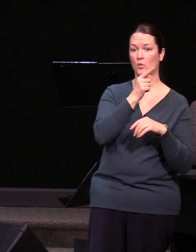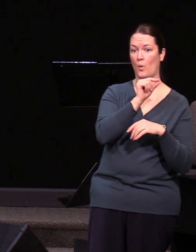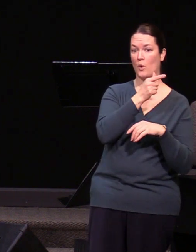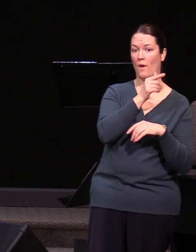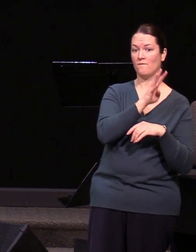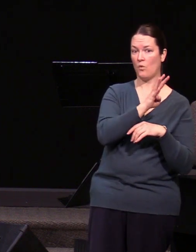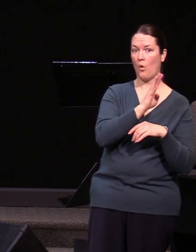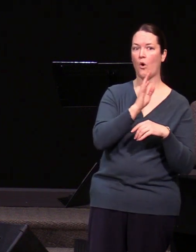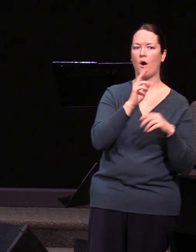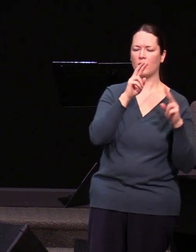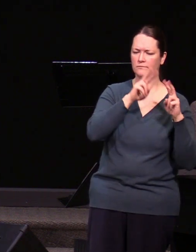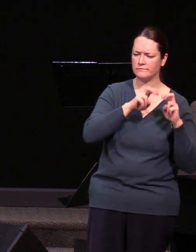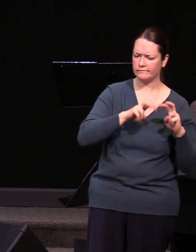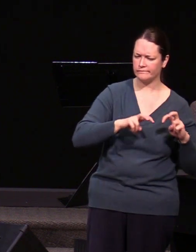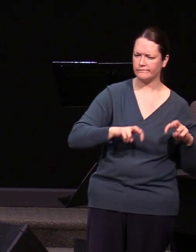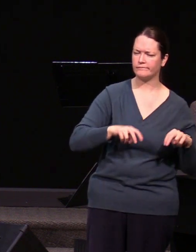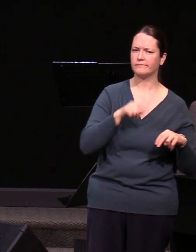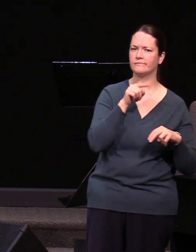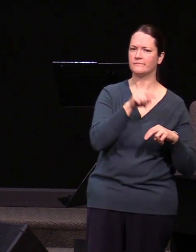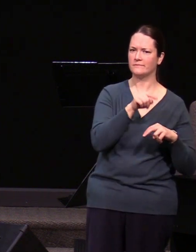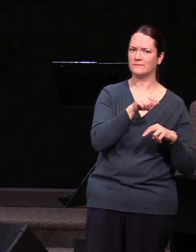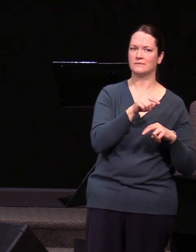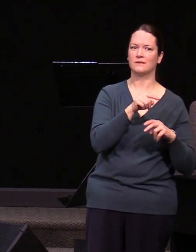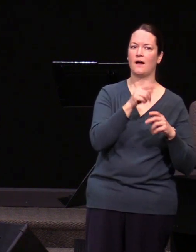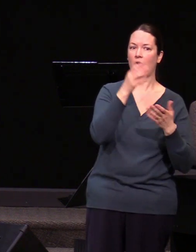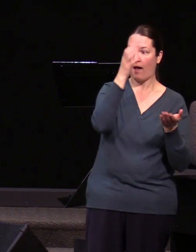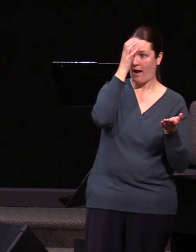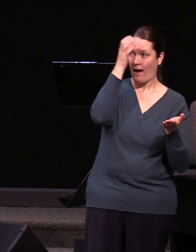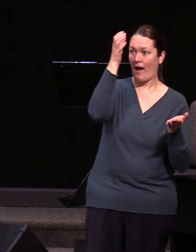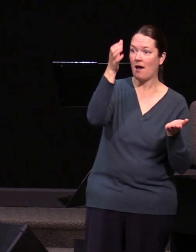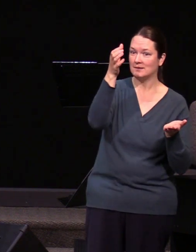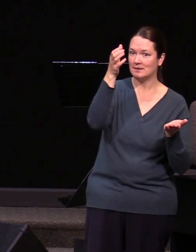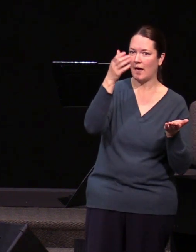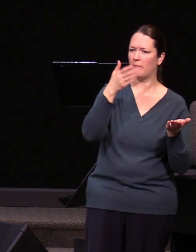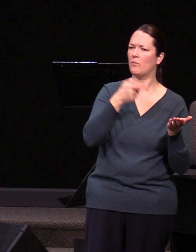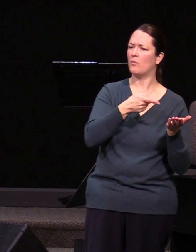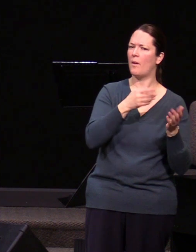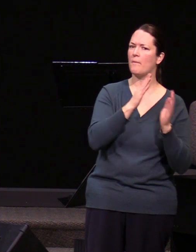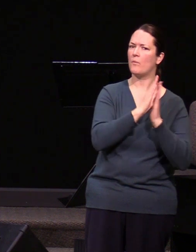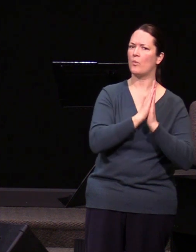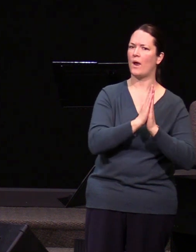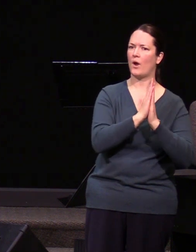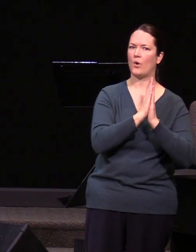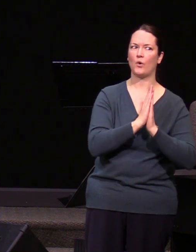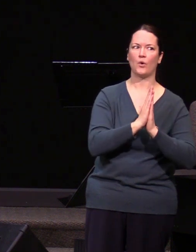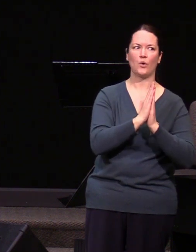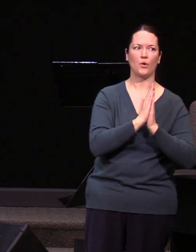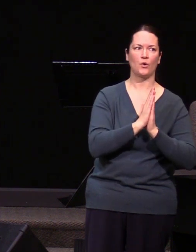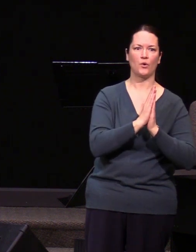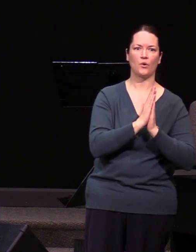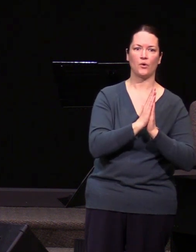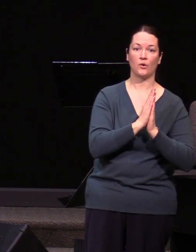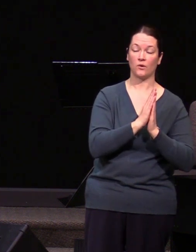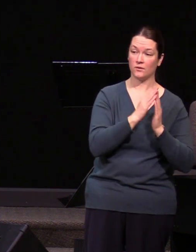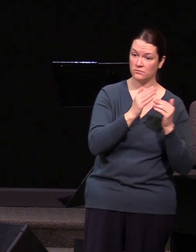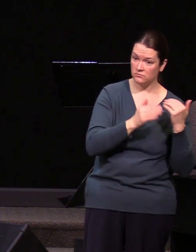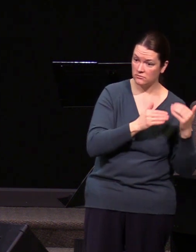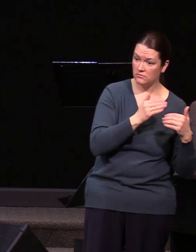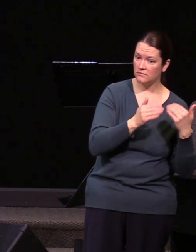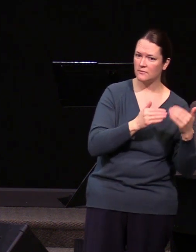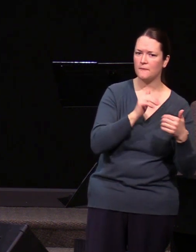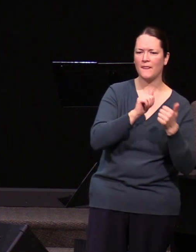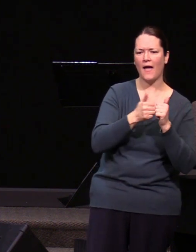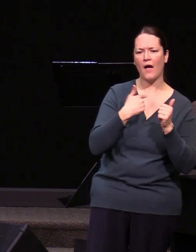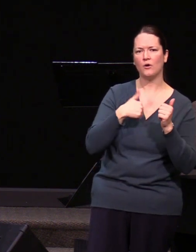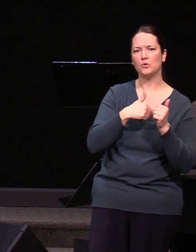2024, taking this deep dive into the concept of prayer. And in doing so, how do we take